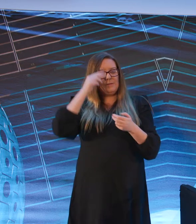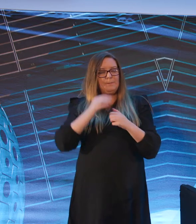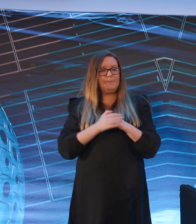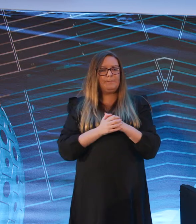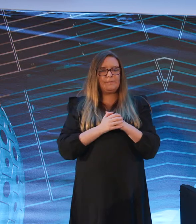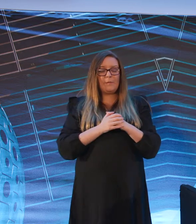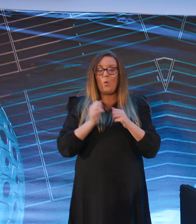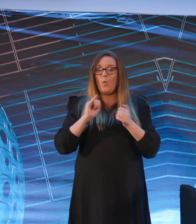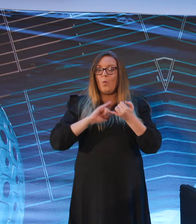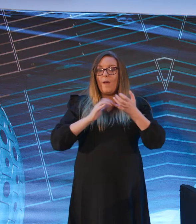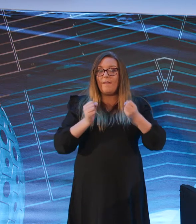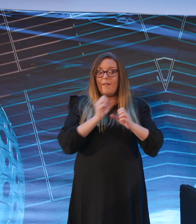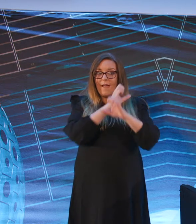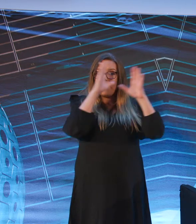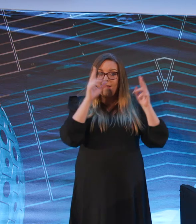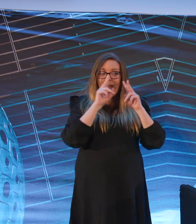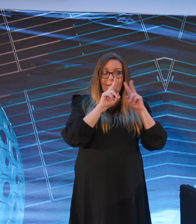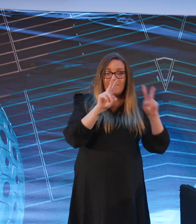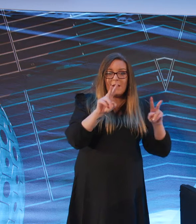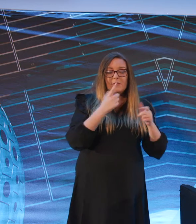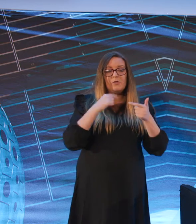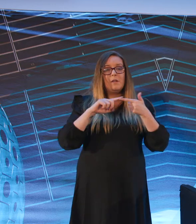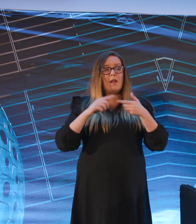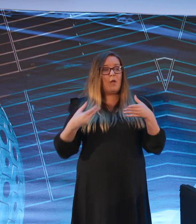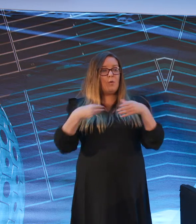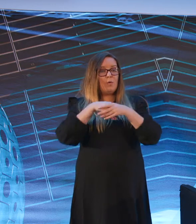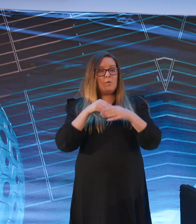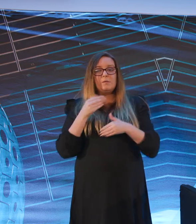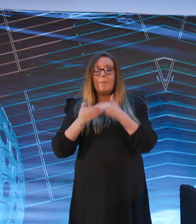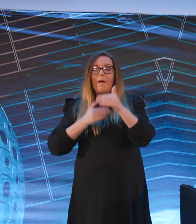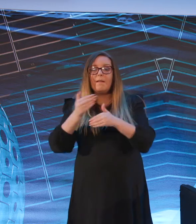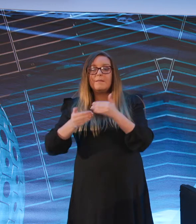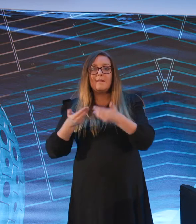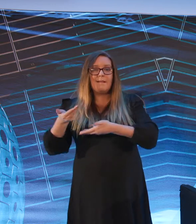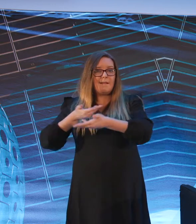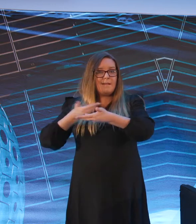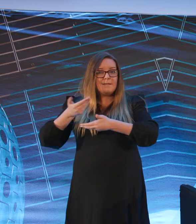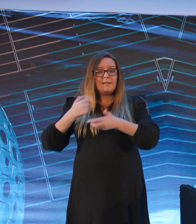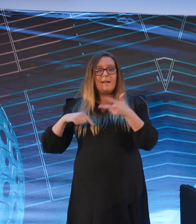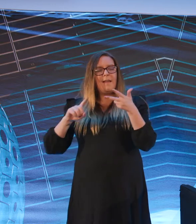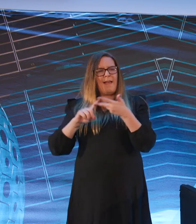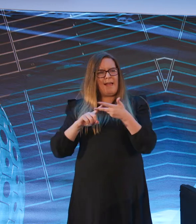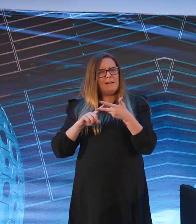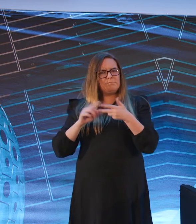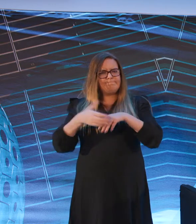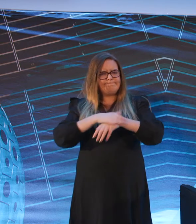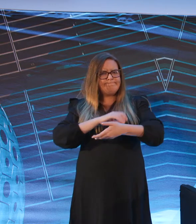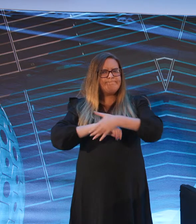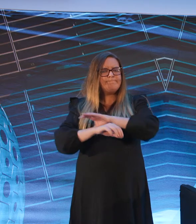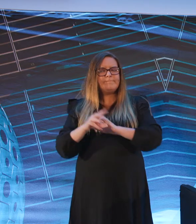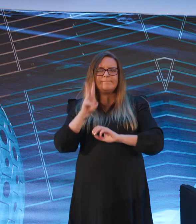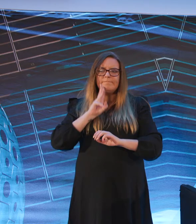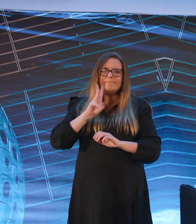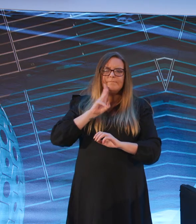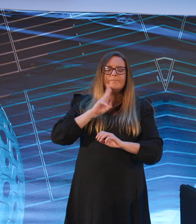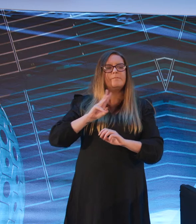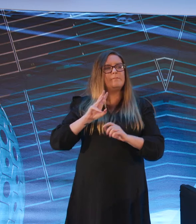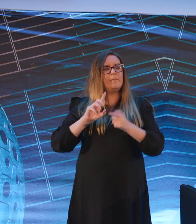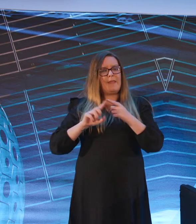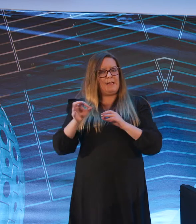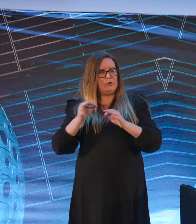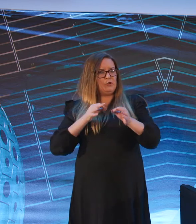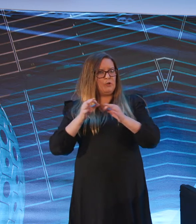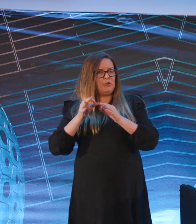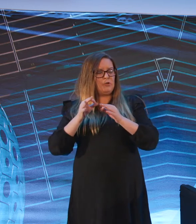clear visions, inclusive processes of consultation, and the determination, will, and the